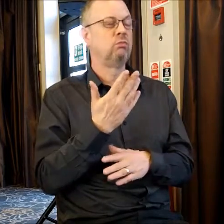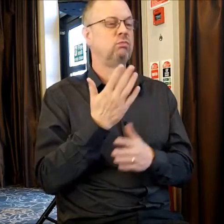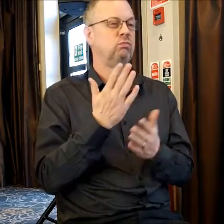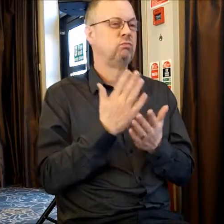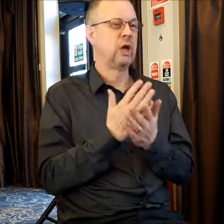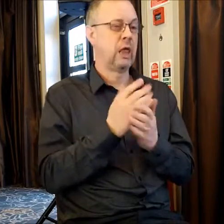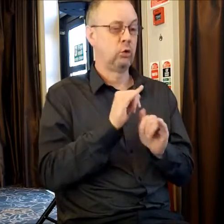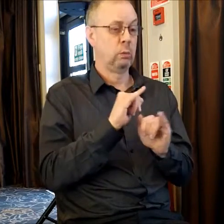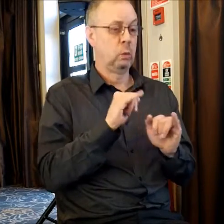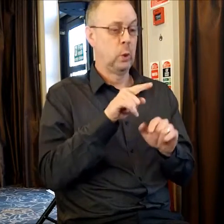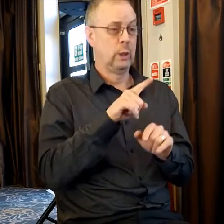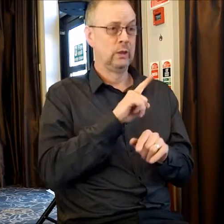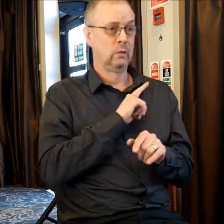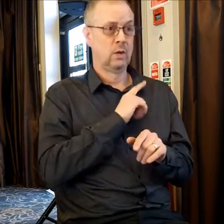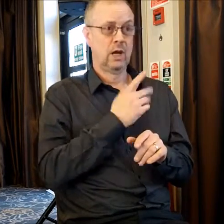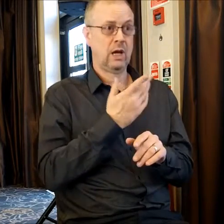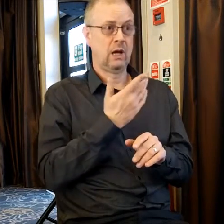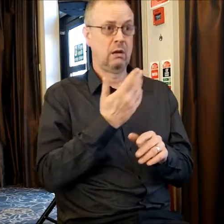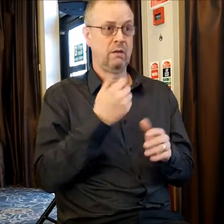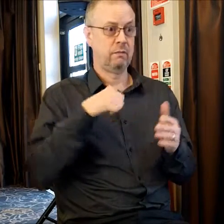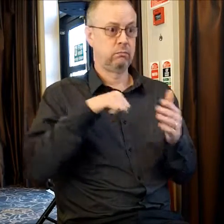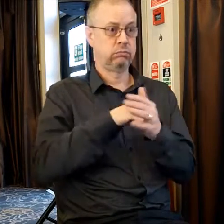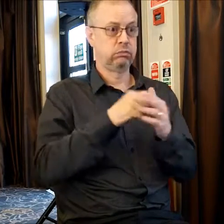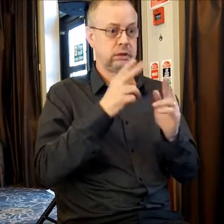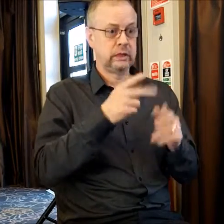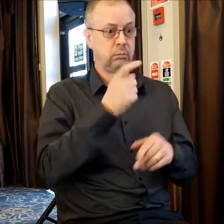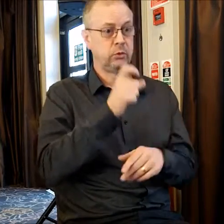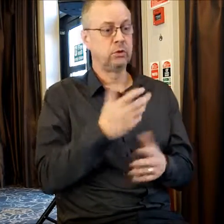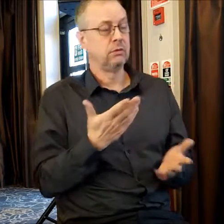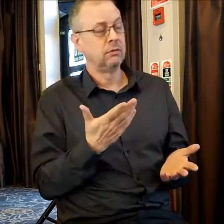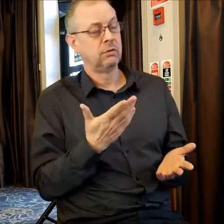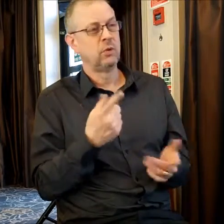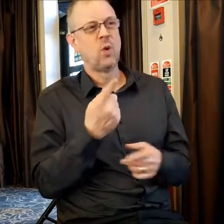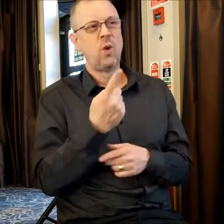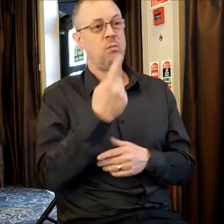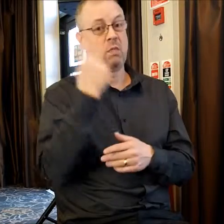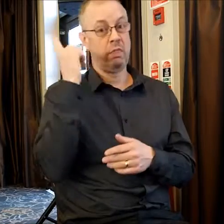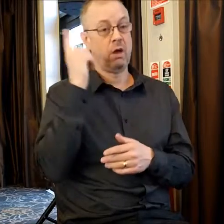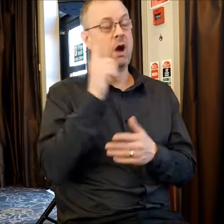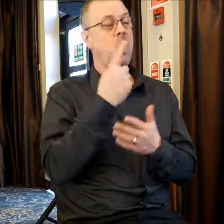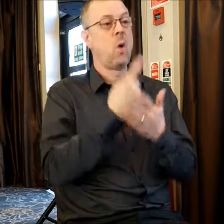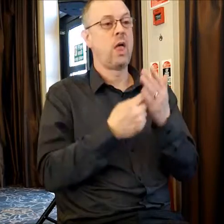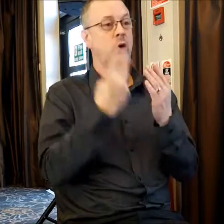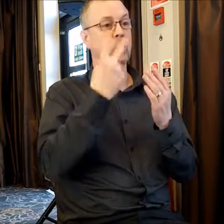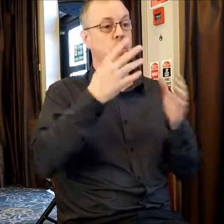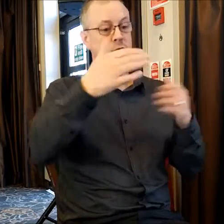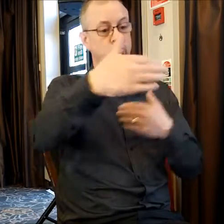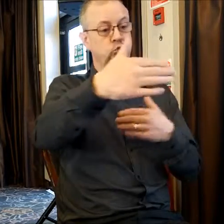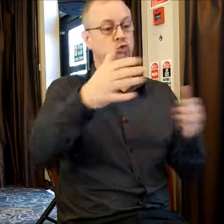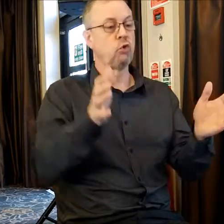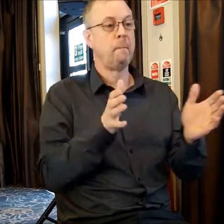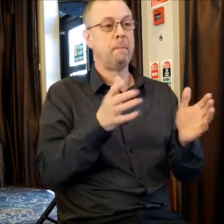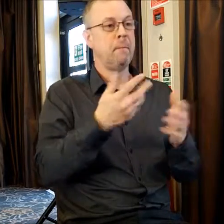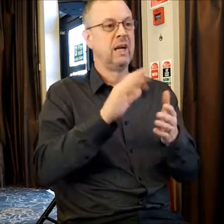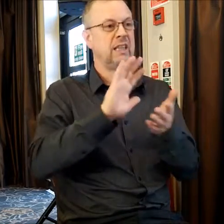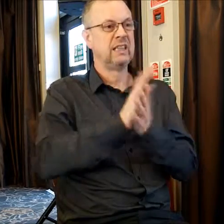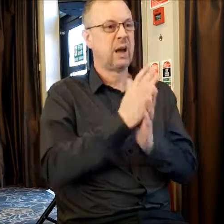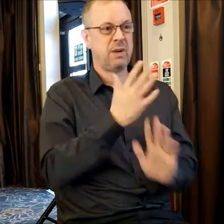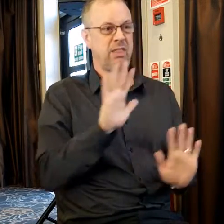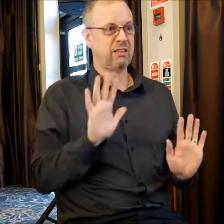it ended up being one of our best case studies because only 2 drums were damaged. So our argument was, it must be pretty good packaging if it can go